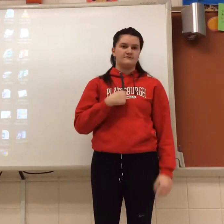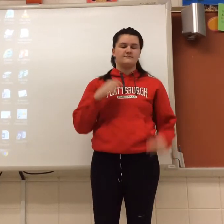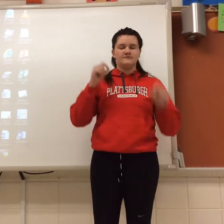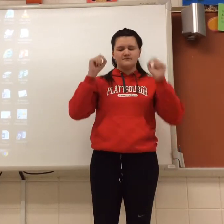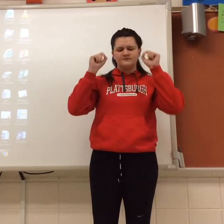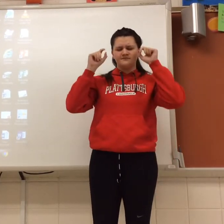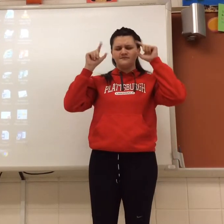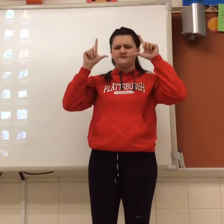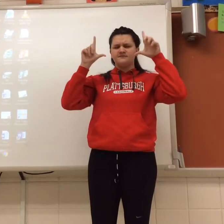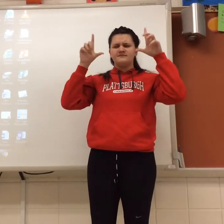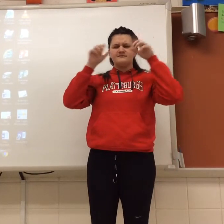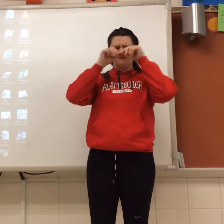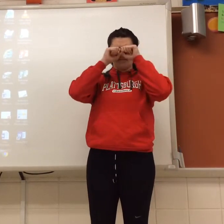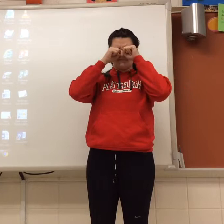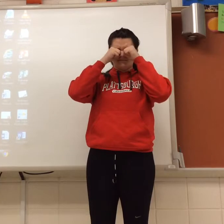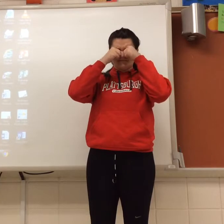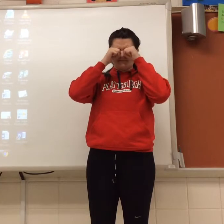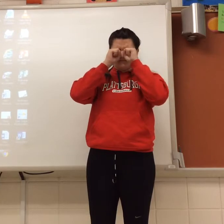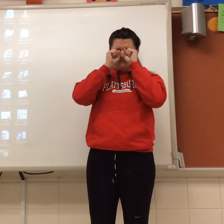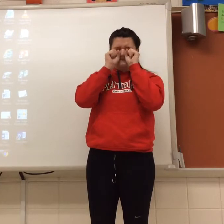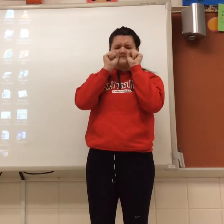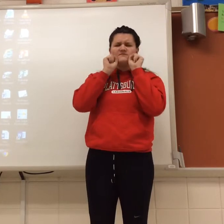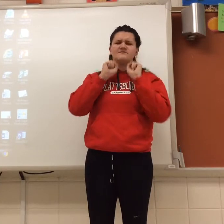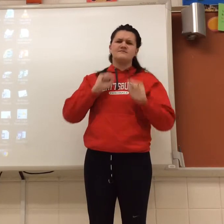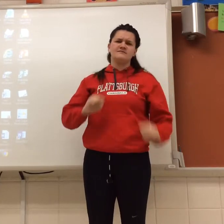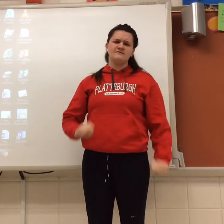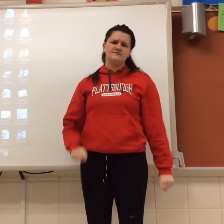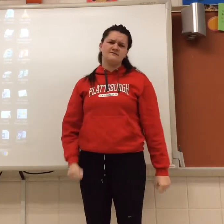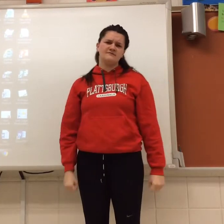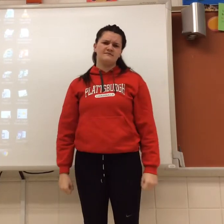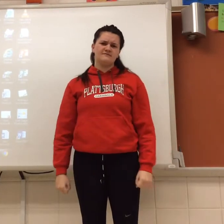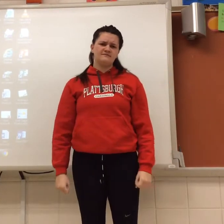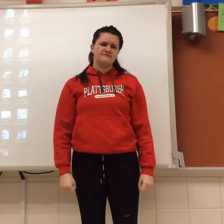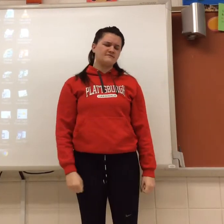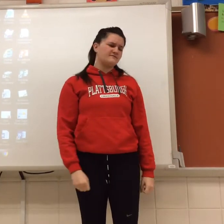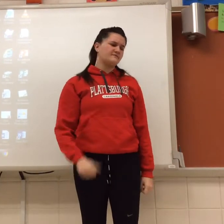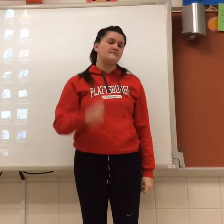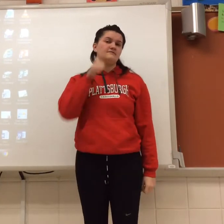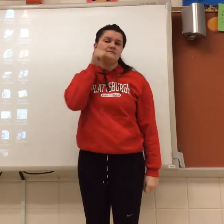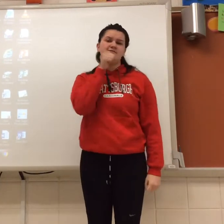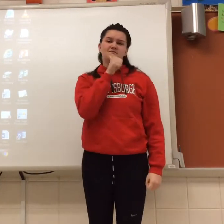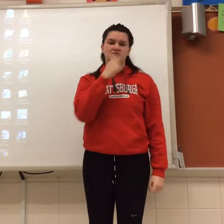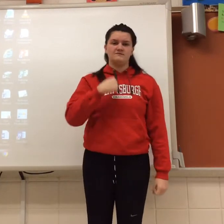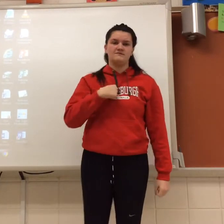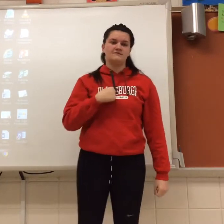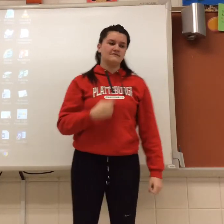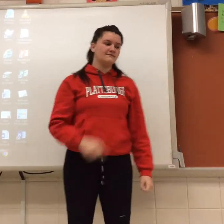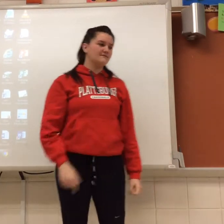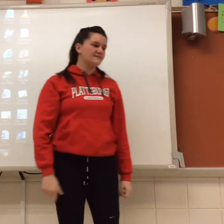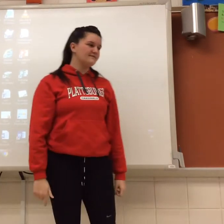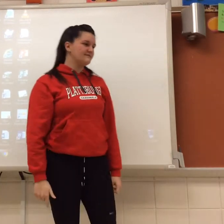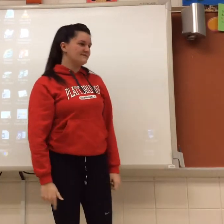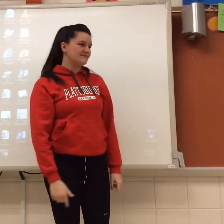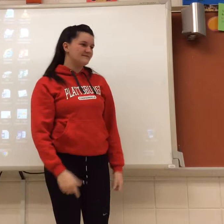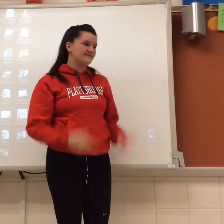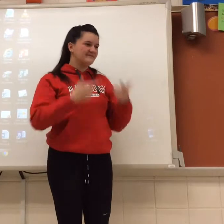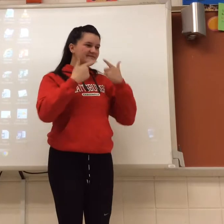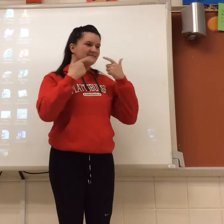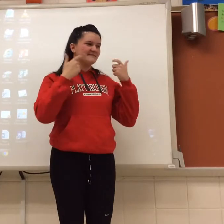Corduroy was just waking up when the first customers came into the store in the morning. And there, looking at